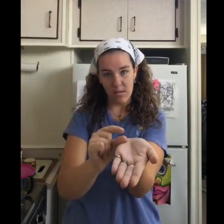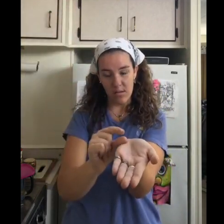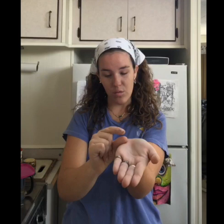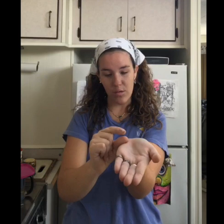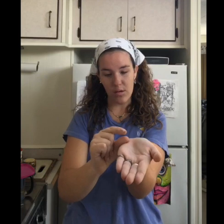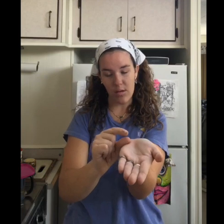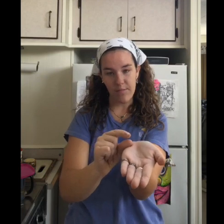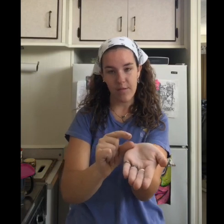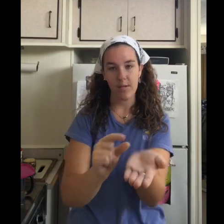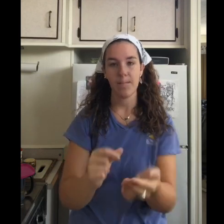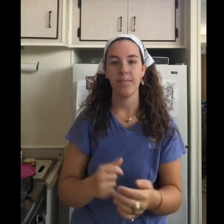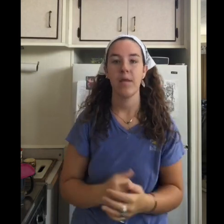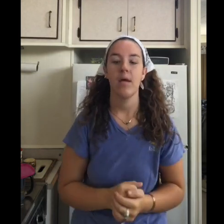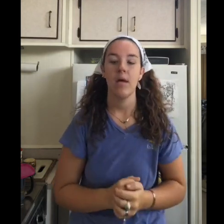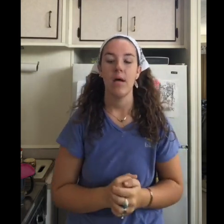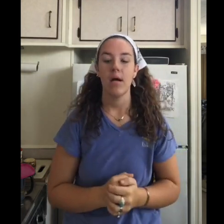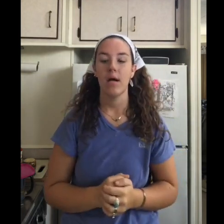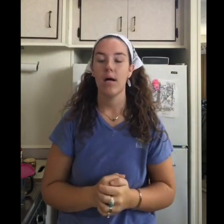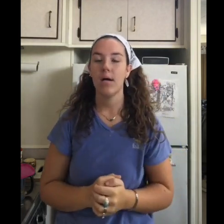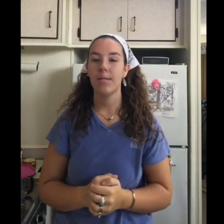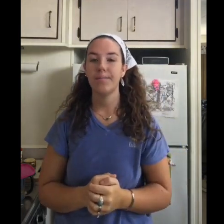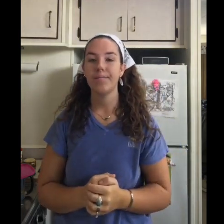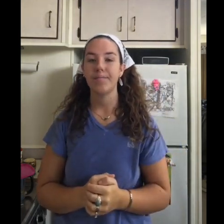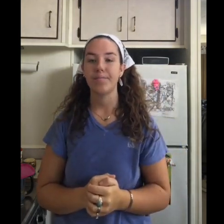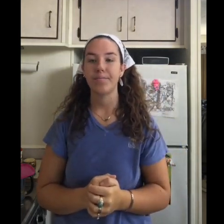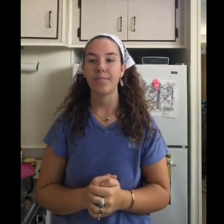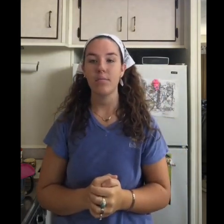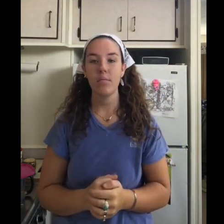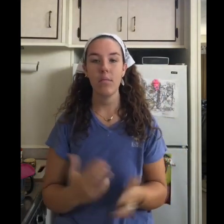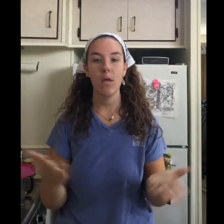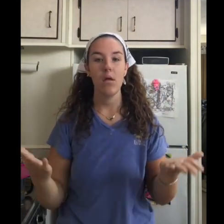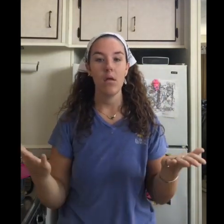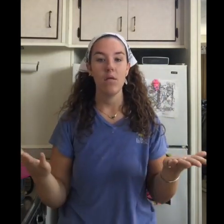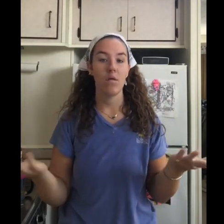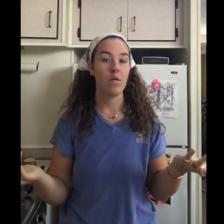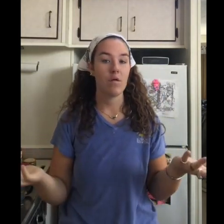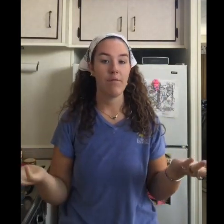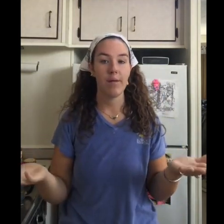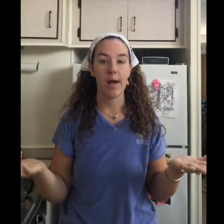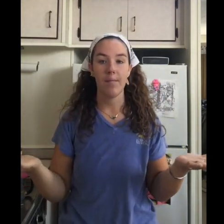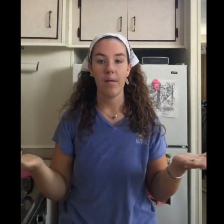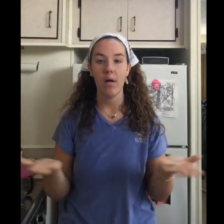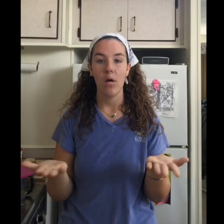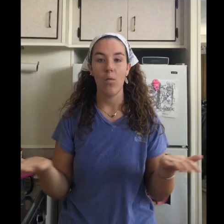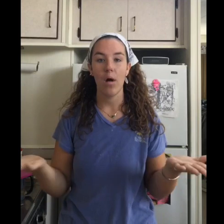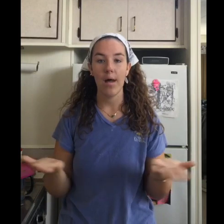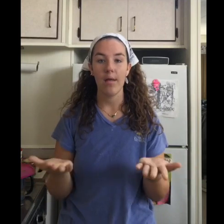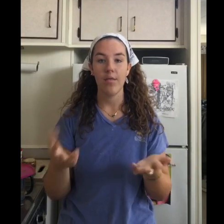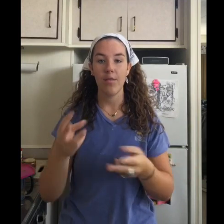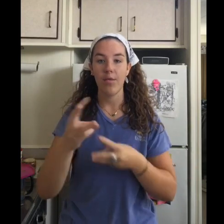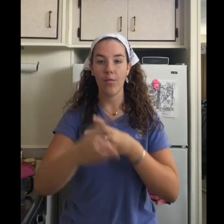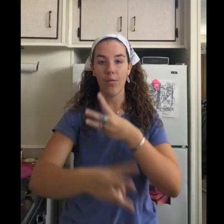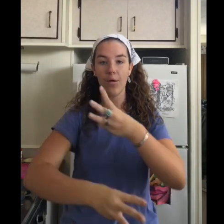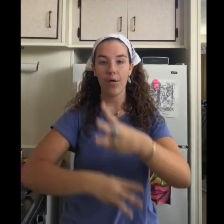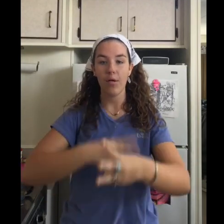Too little of. So let's go from the top. What the world